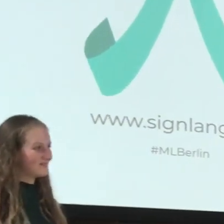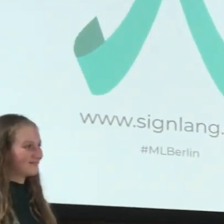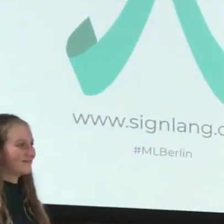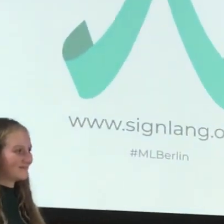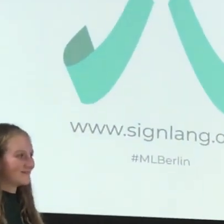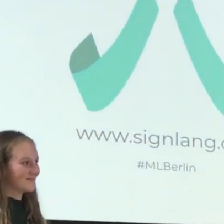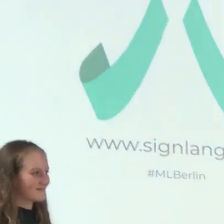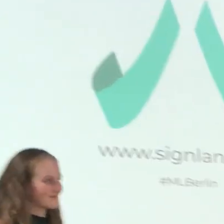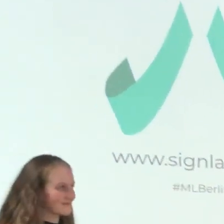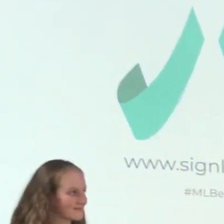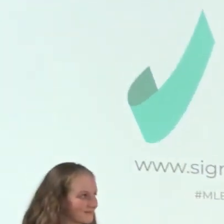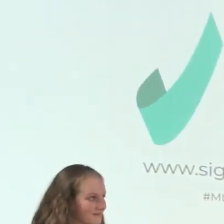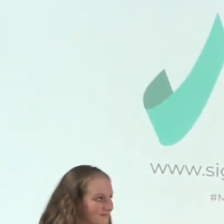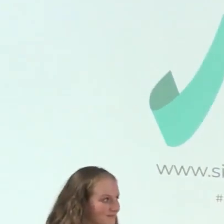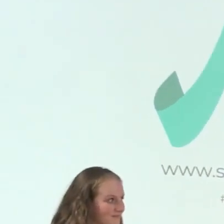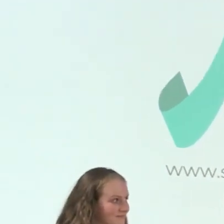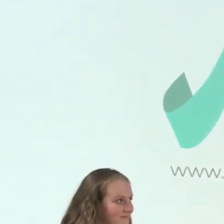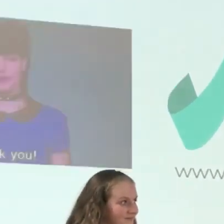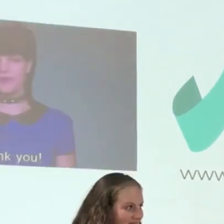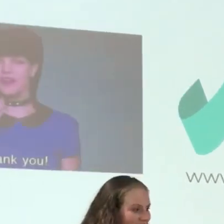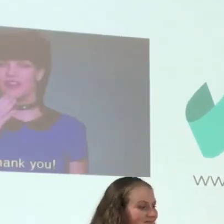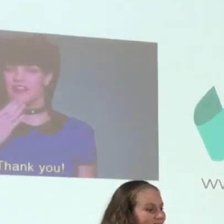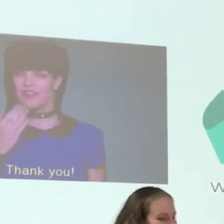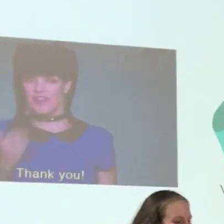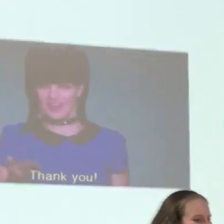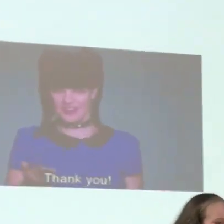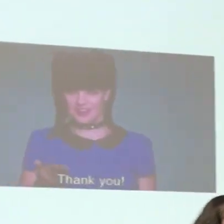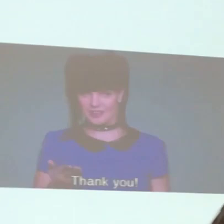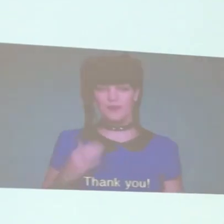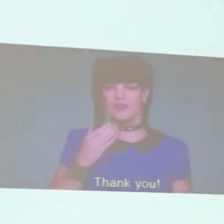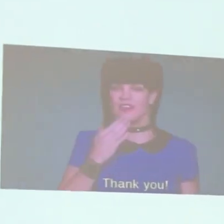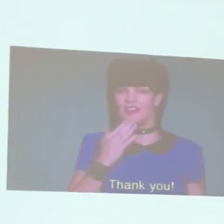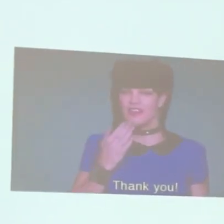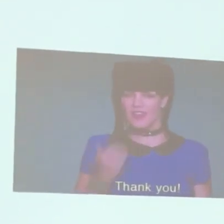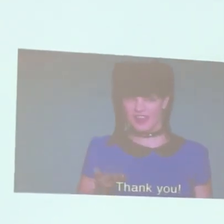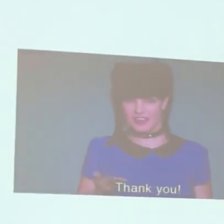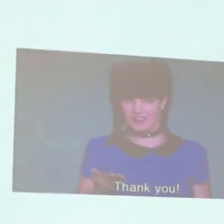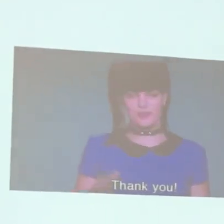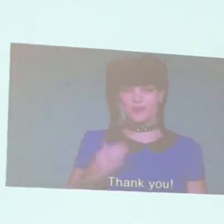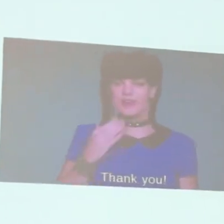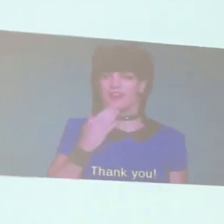Wouldn't that be pretty cool? Thank you.